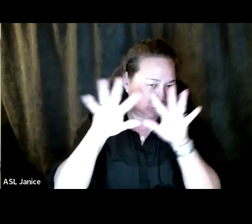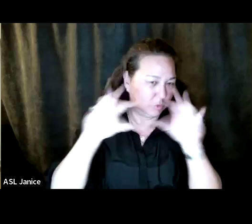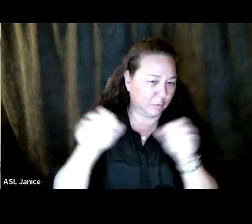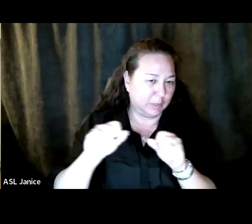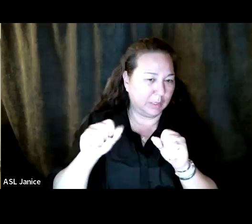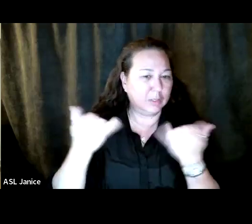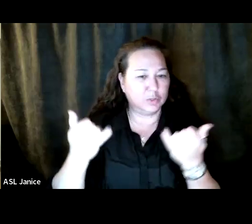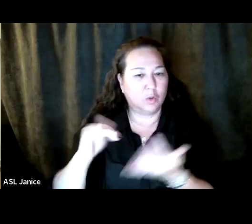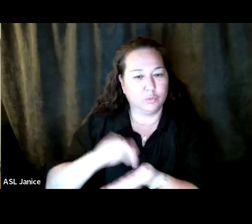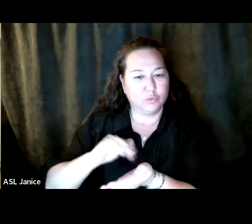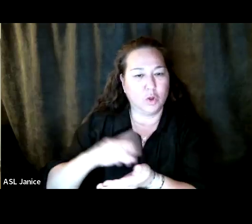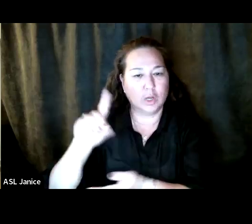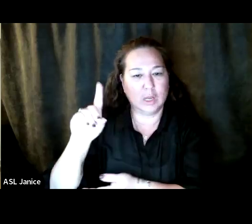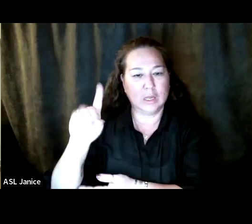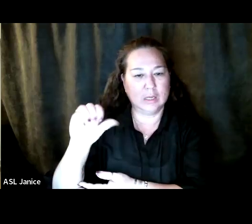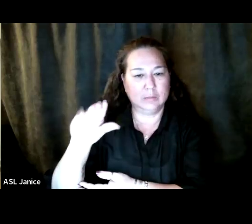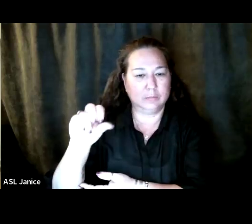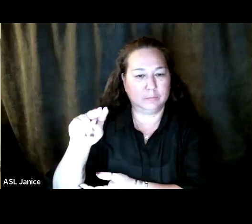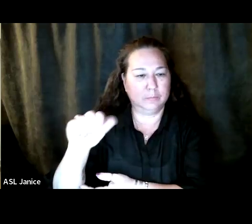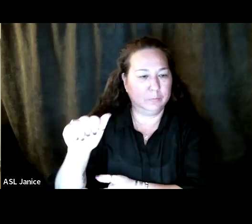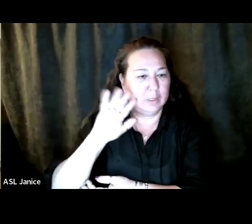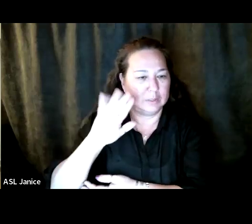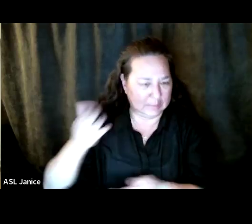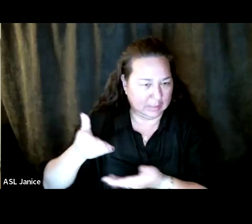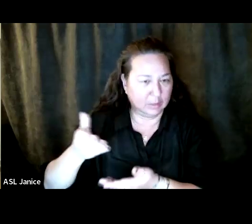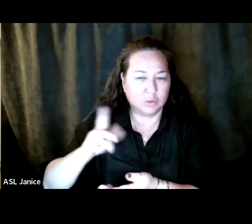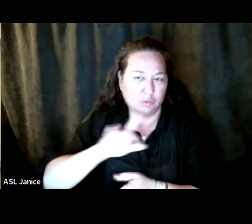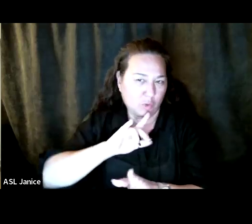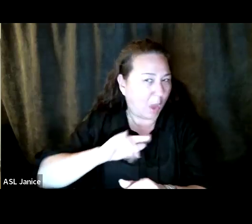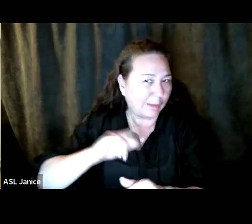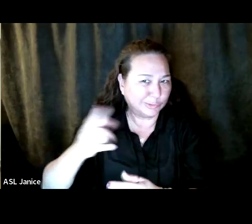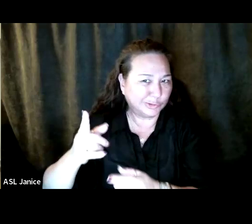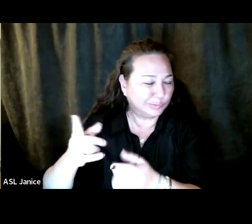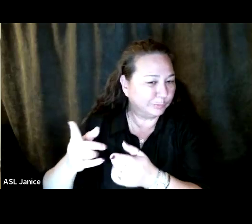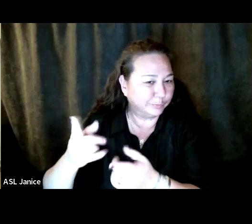anyone have any questions or concerns? No?